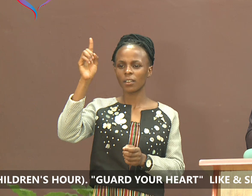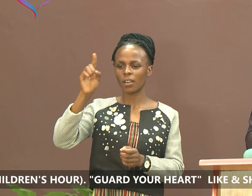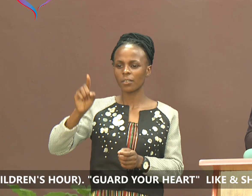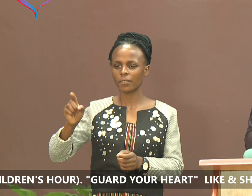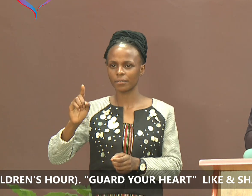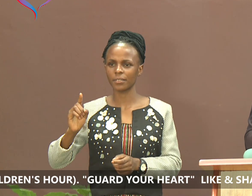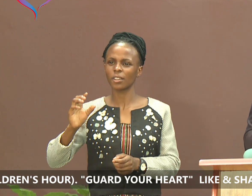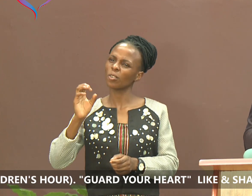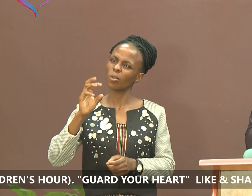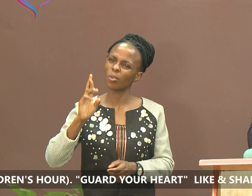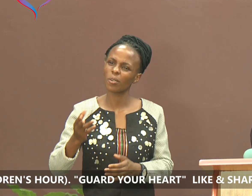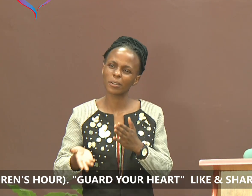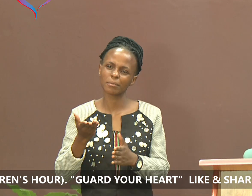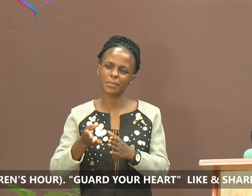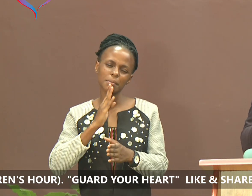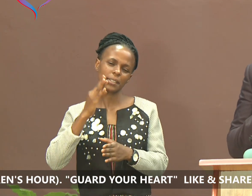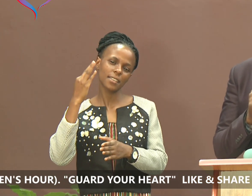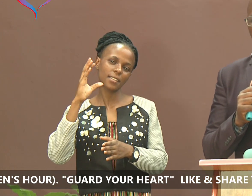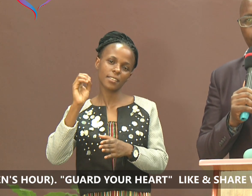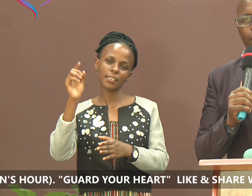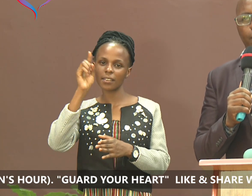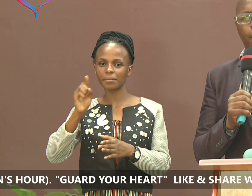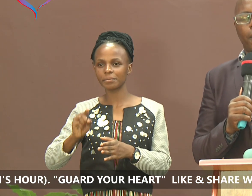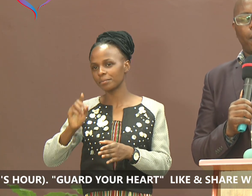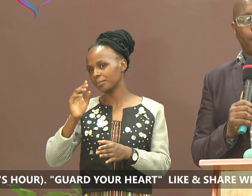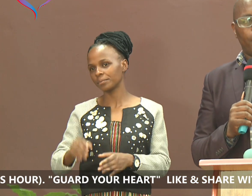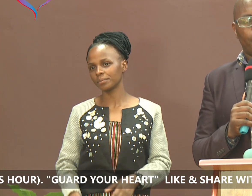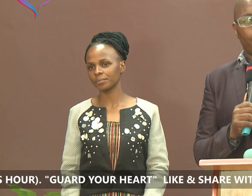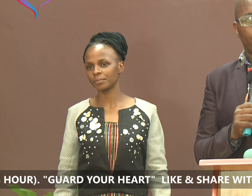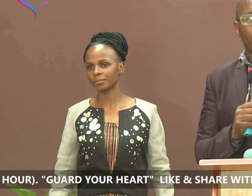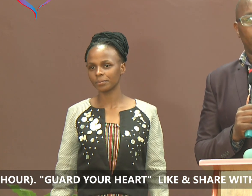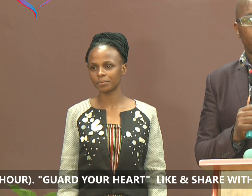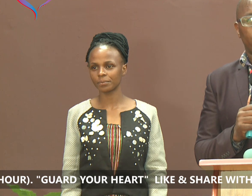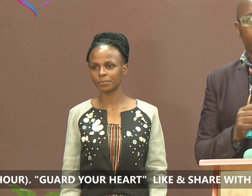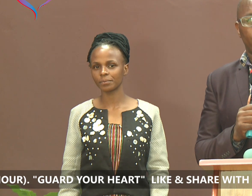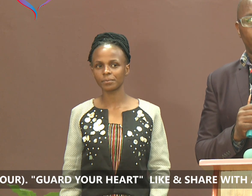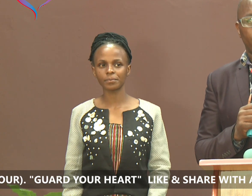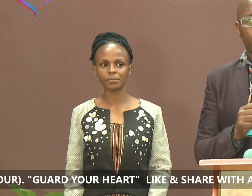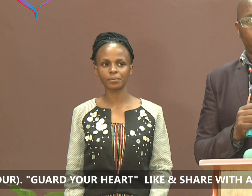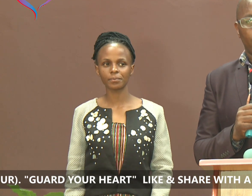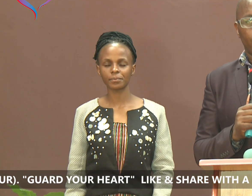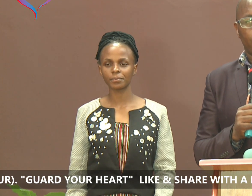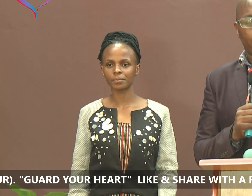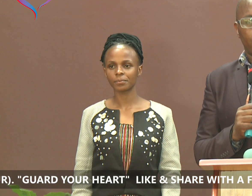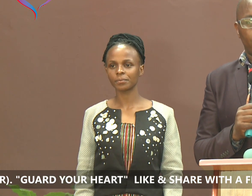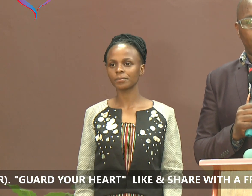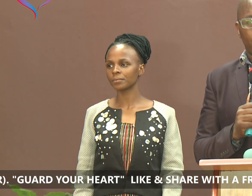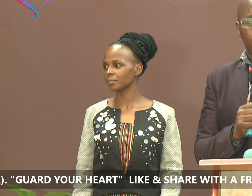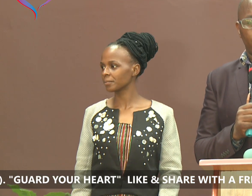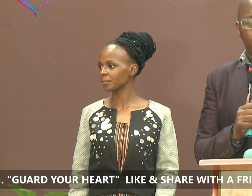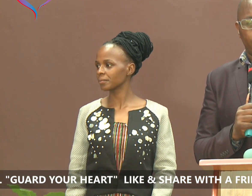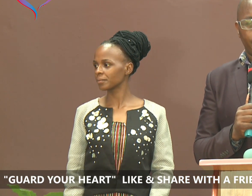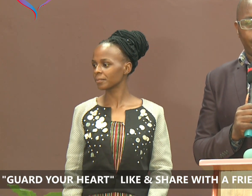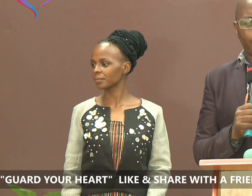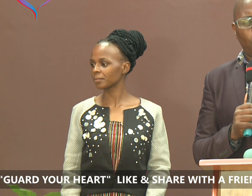100-fold, 60-fold kale at least 30-folds embere netuyamba okubala asatu okubala enkaga ekikumi. Kale,